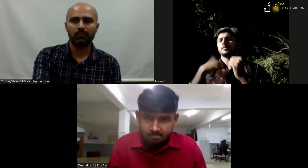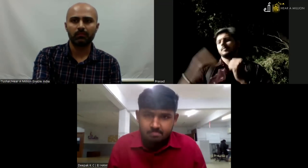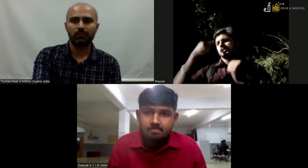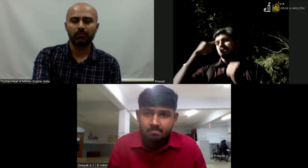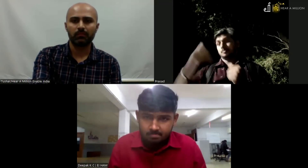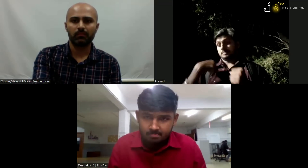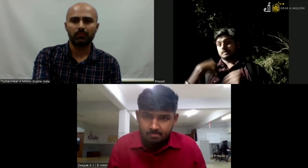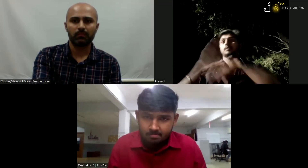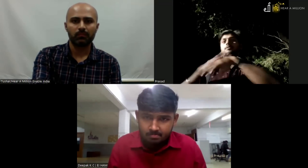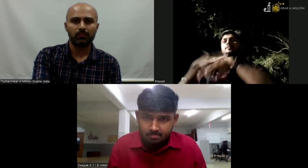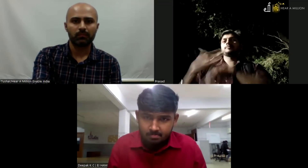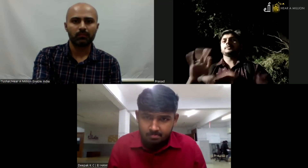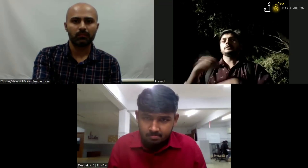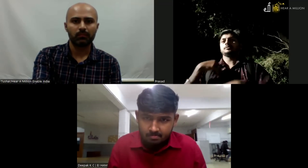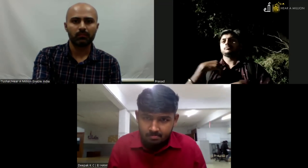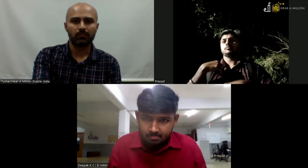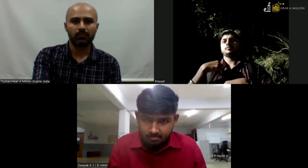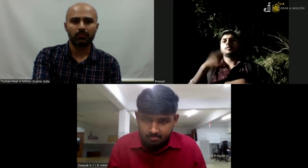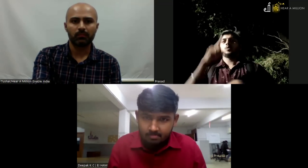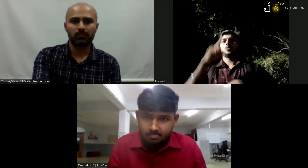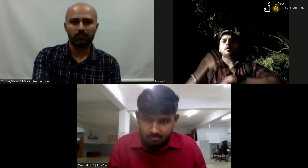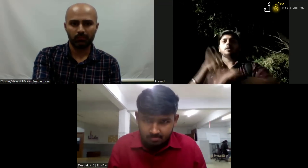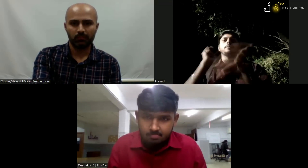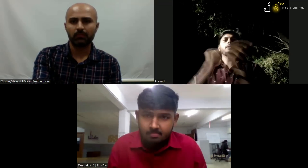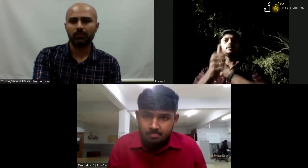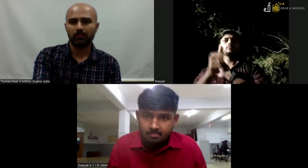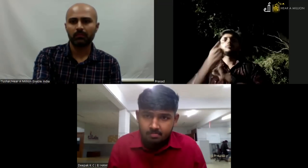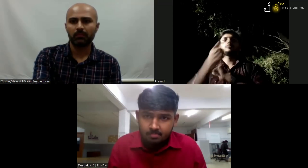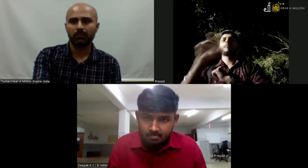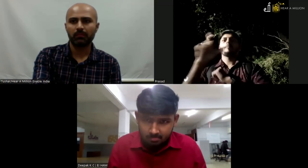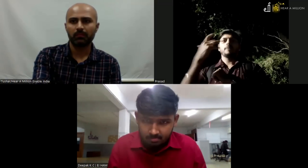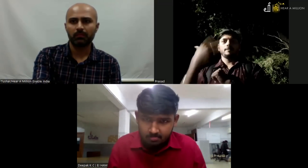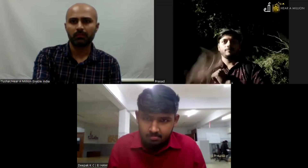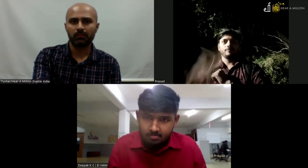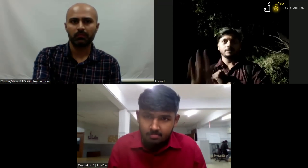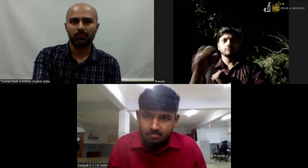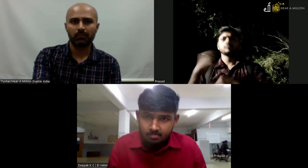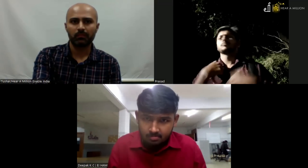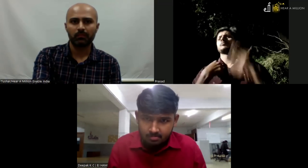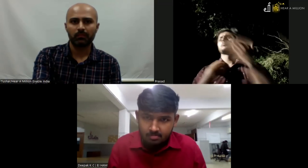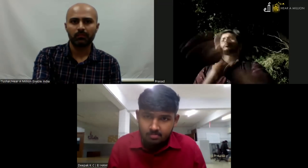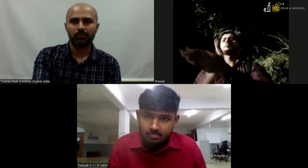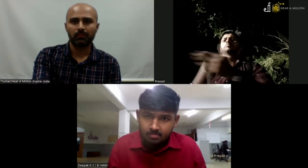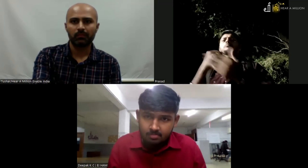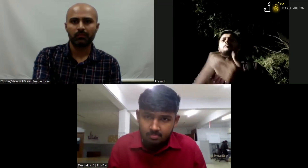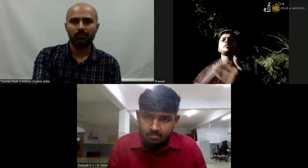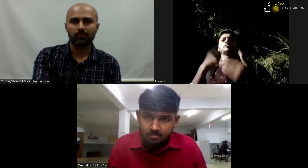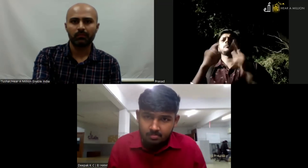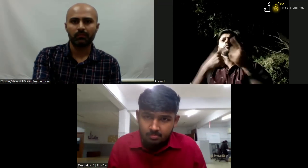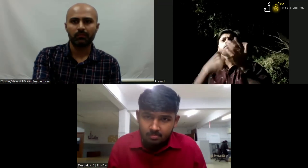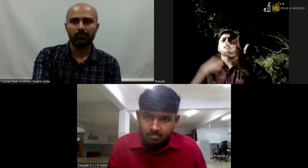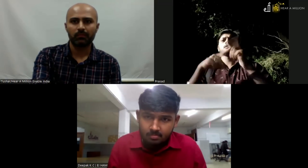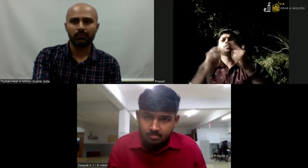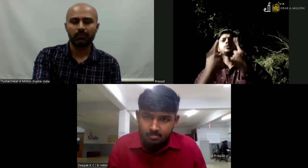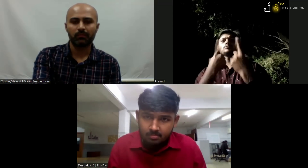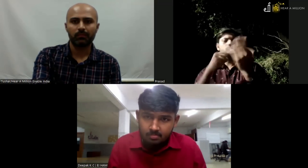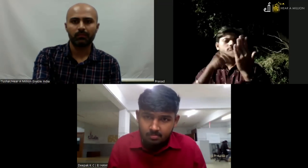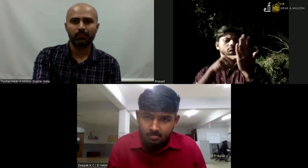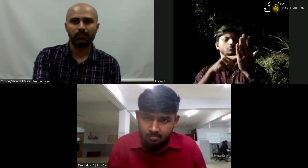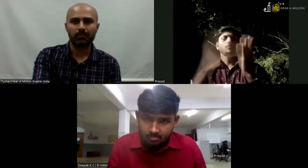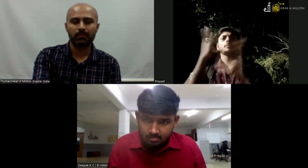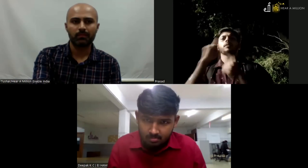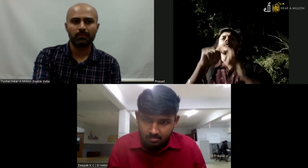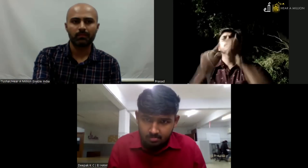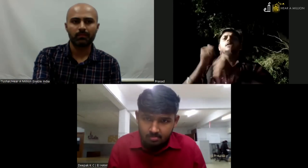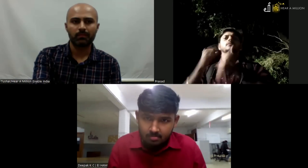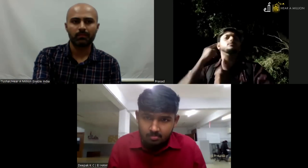also find that the person has a deafness too, the disability too. So I've had this experience where I met with an accident, and